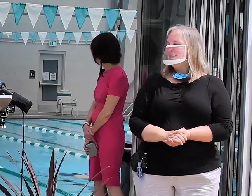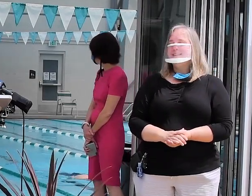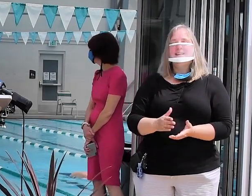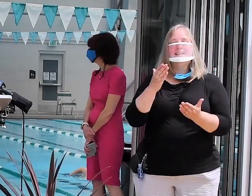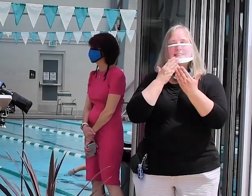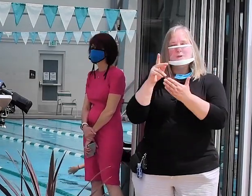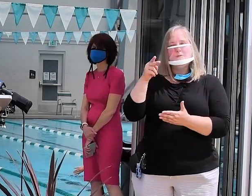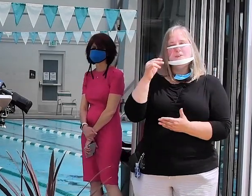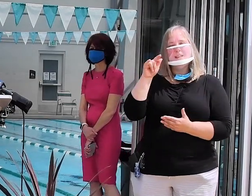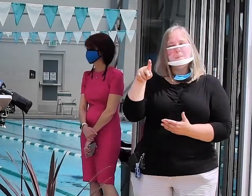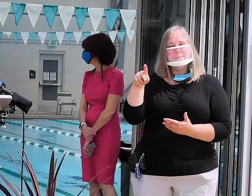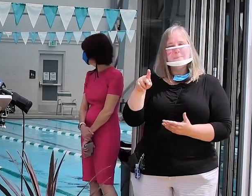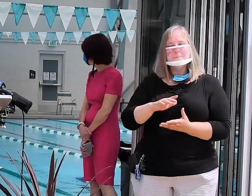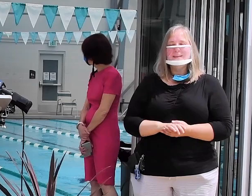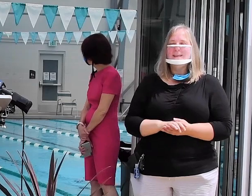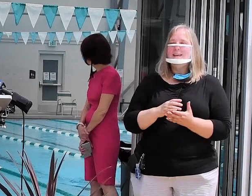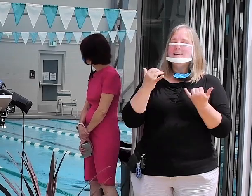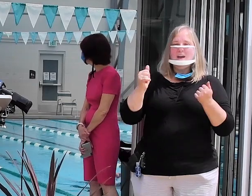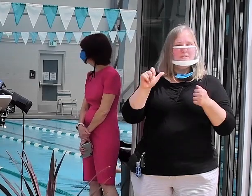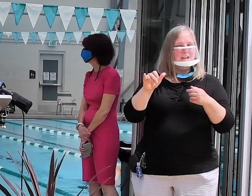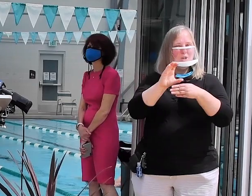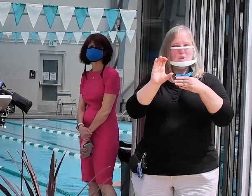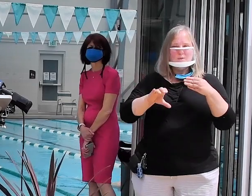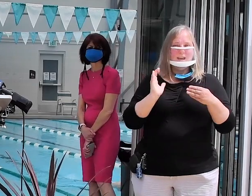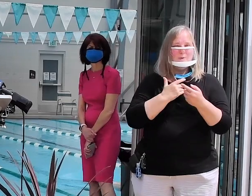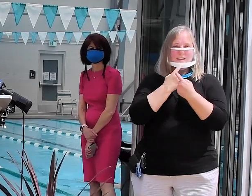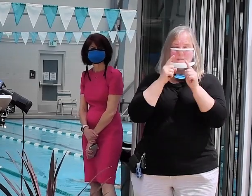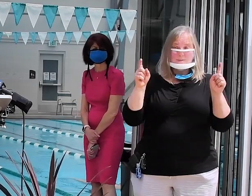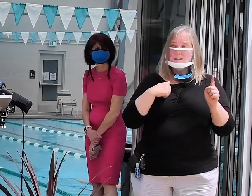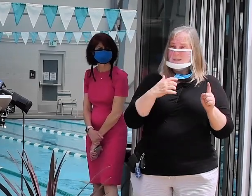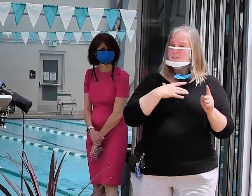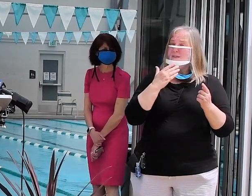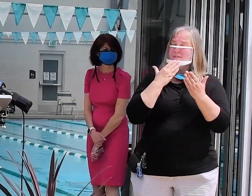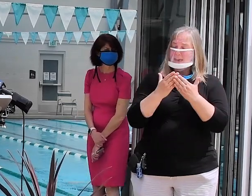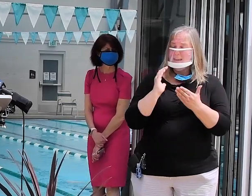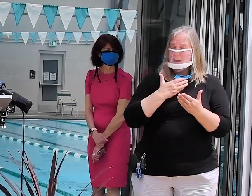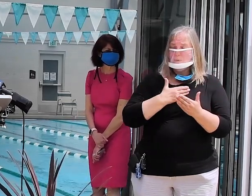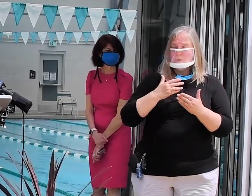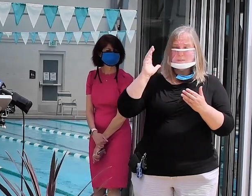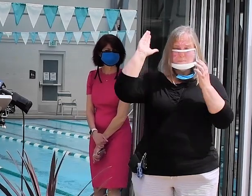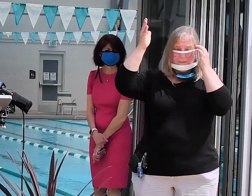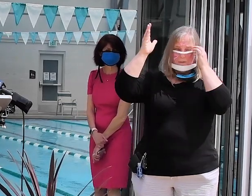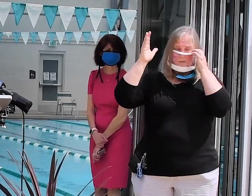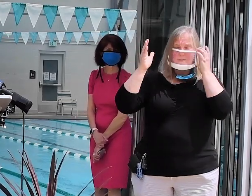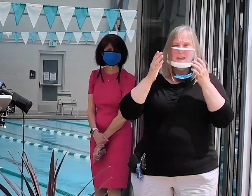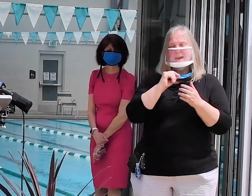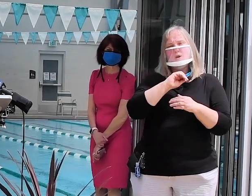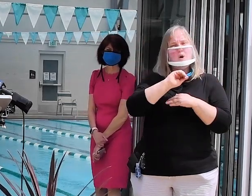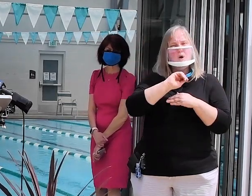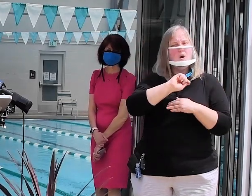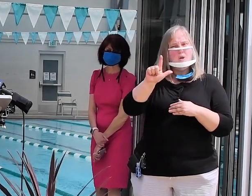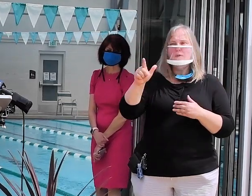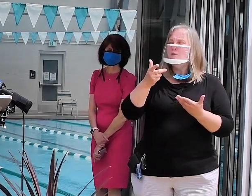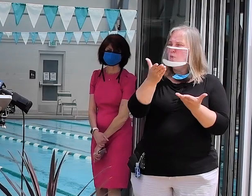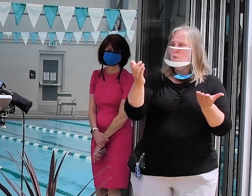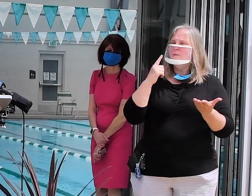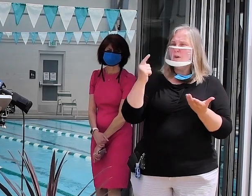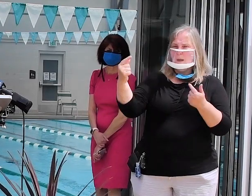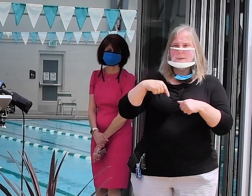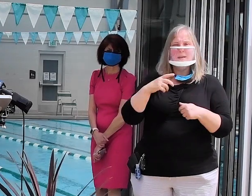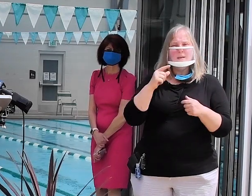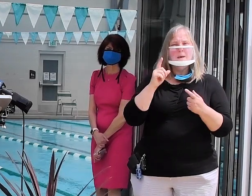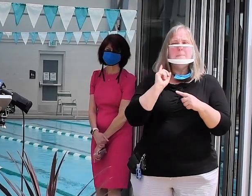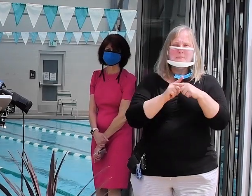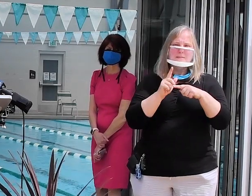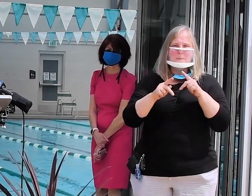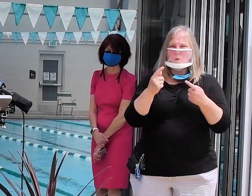Thank you, Philip. Now this concludes our announcement, and I would like to thank our speakers and all of you for being here, and as well as people watching